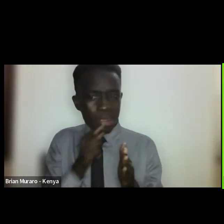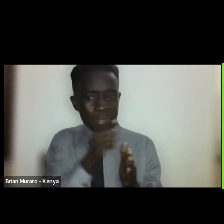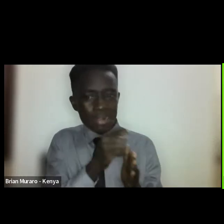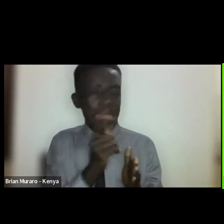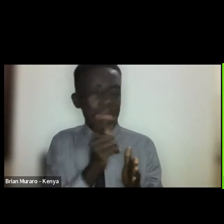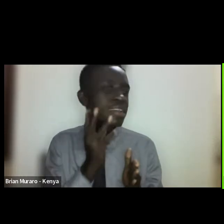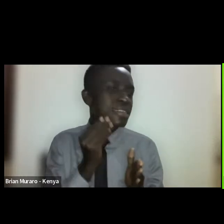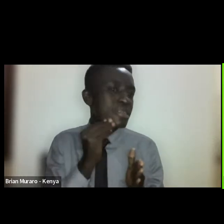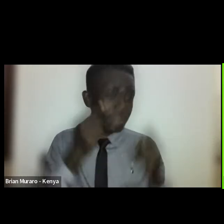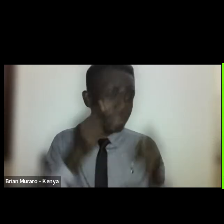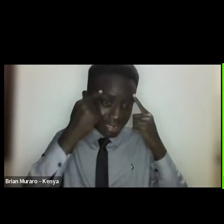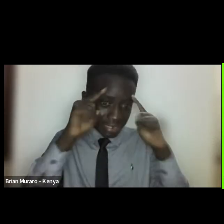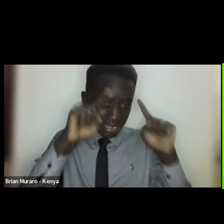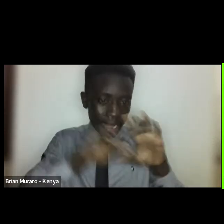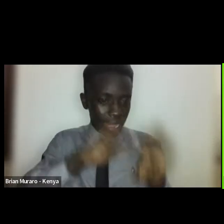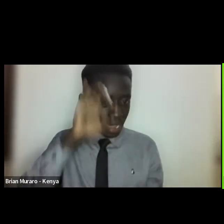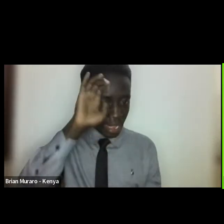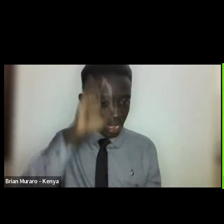education system.